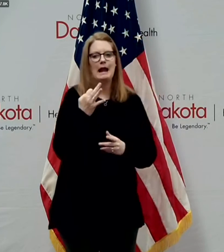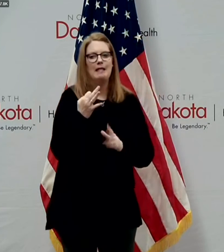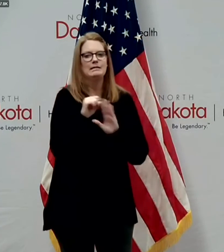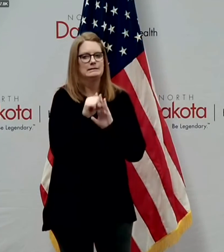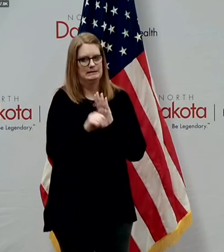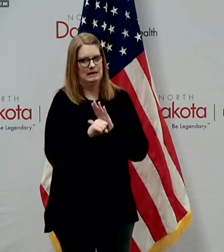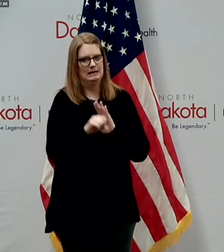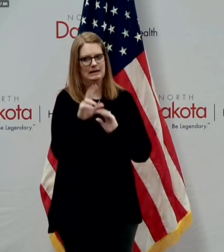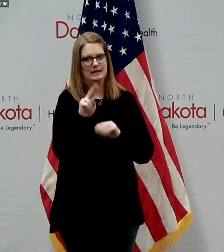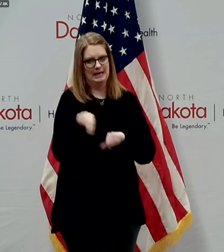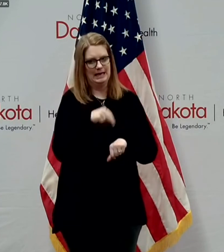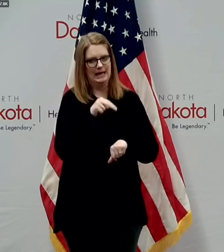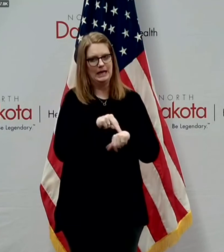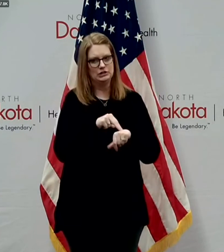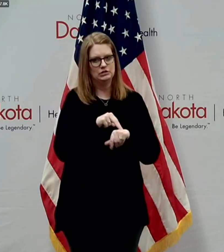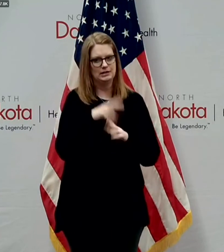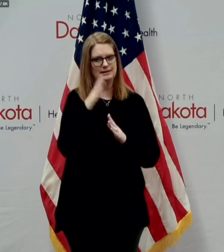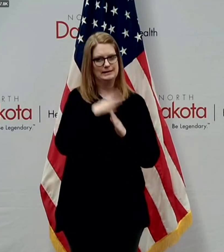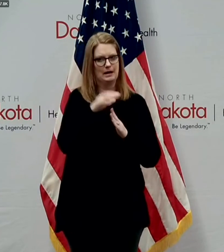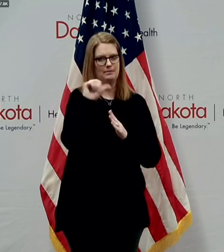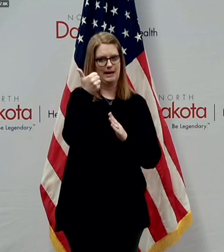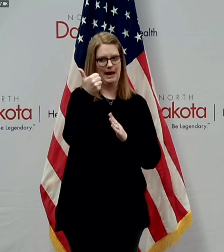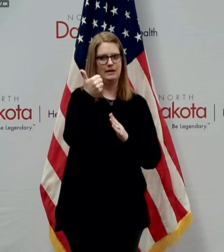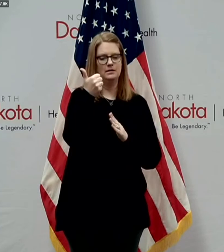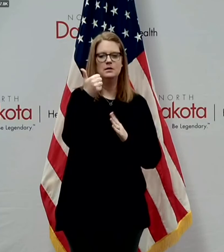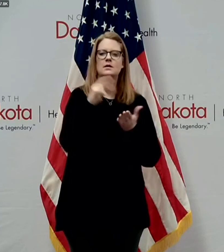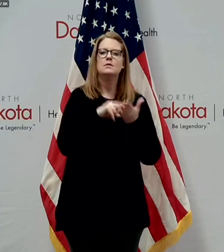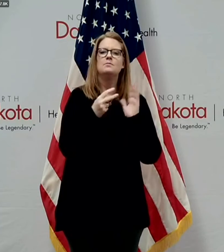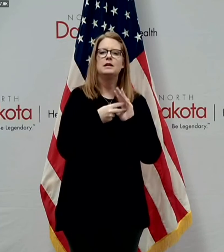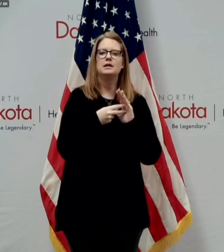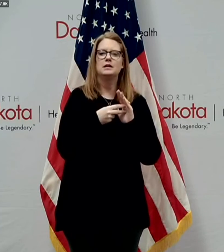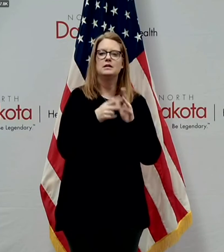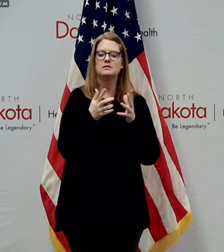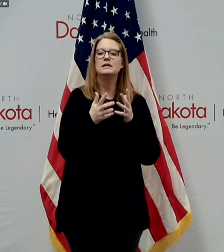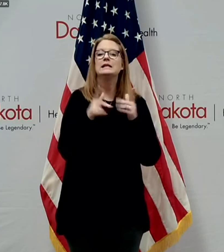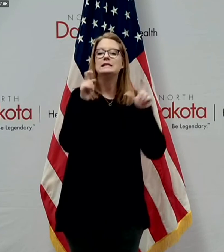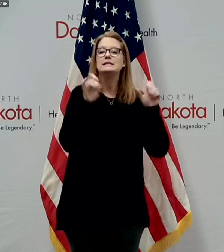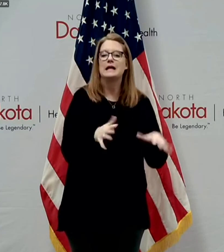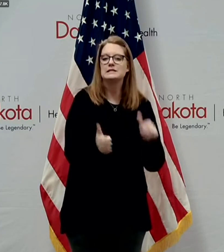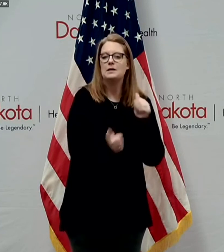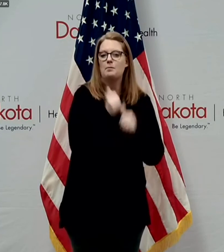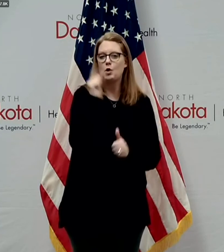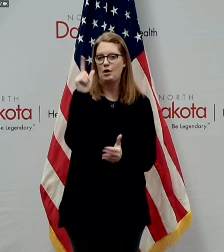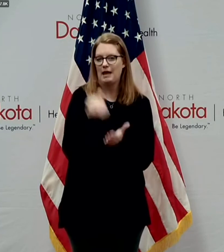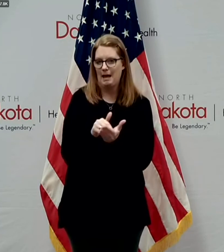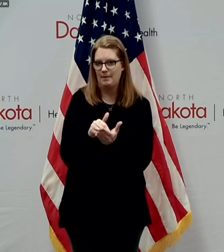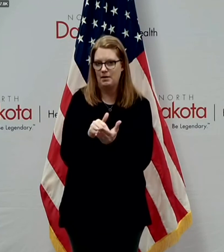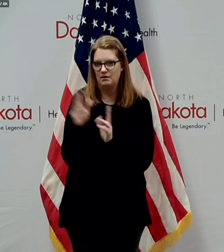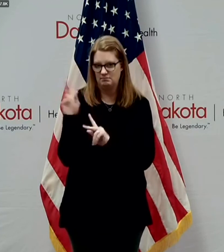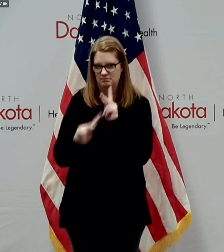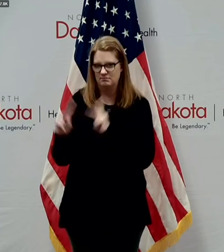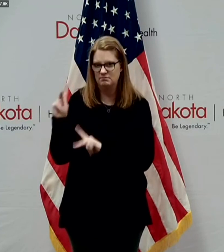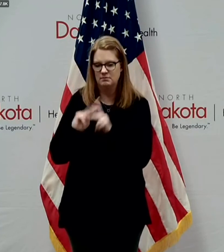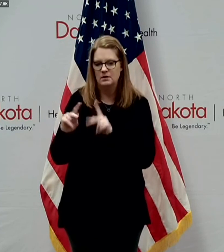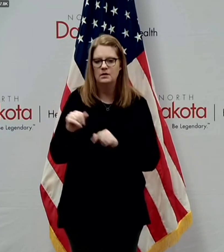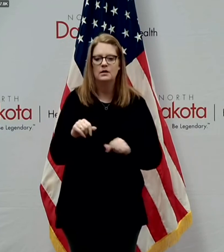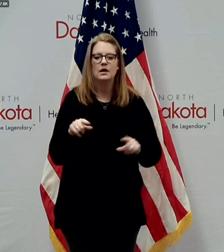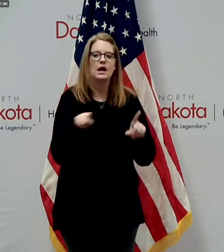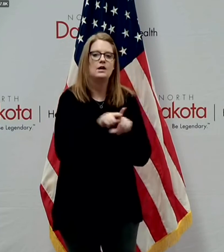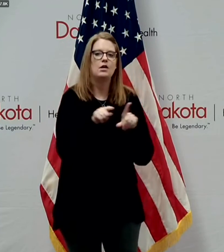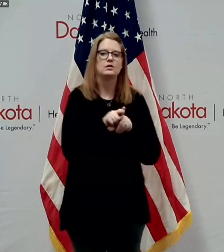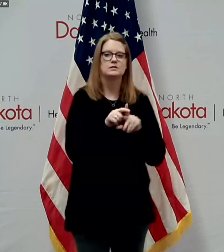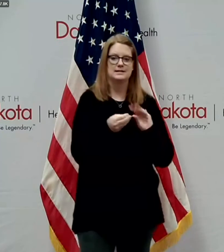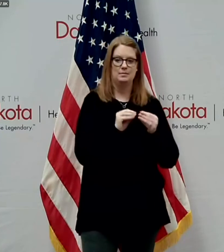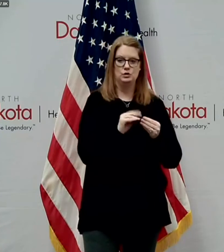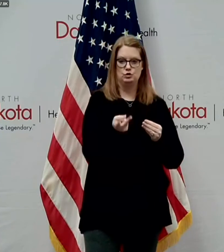nation, so in the top 10 as the amount of testing per capita, and number 2 in terms of positive